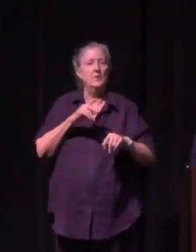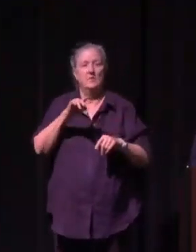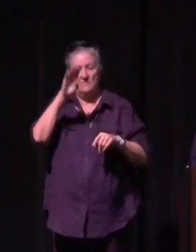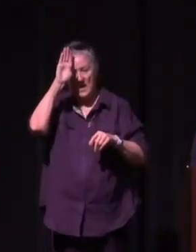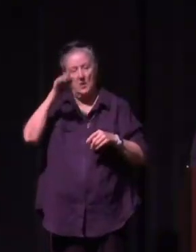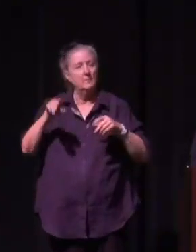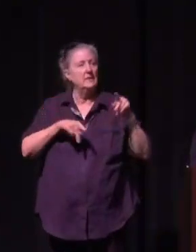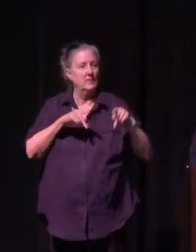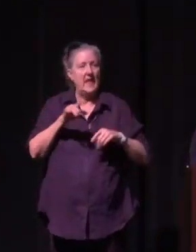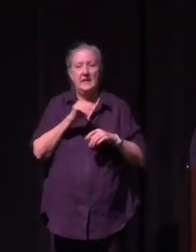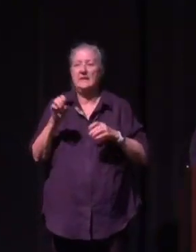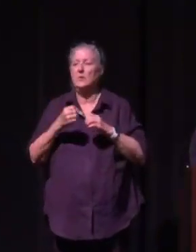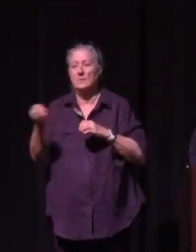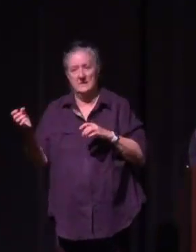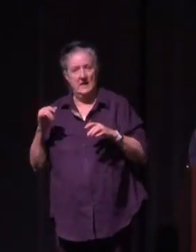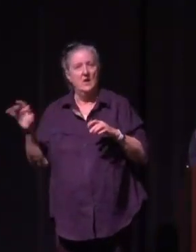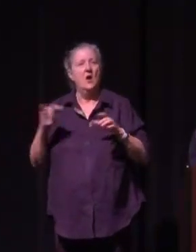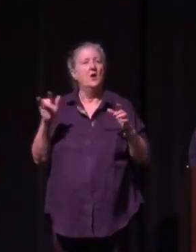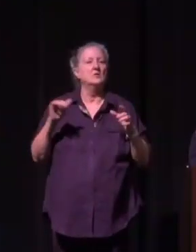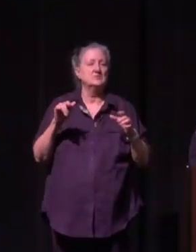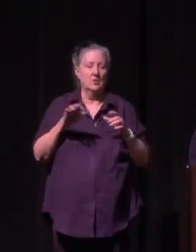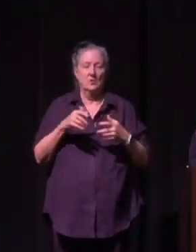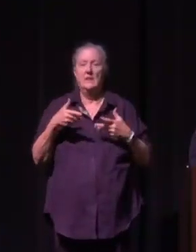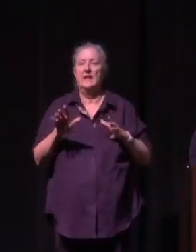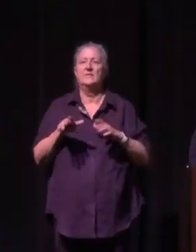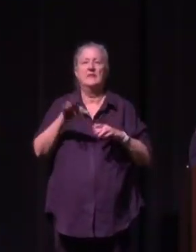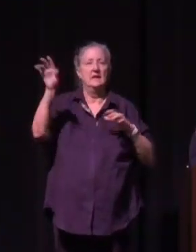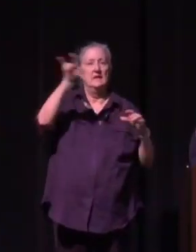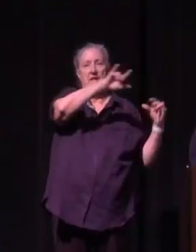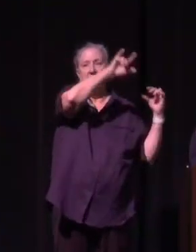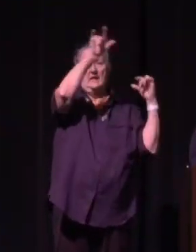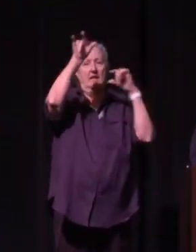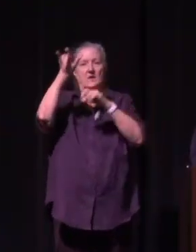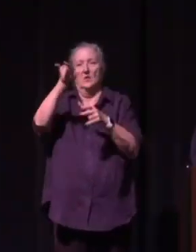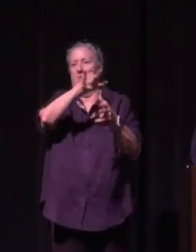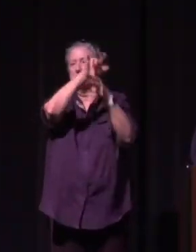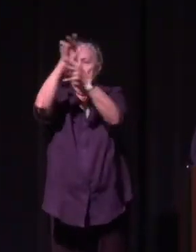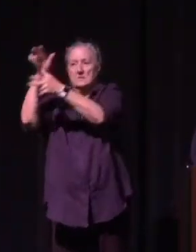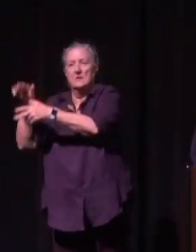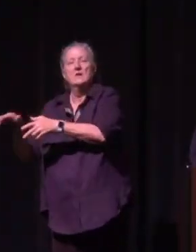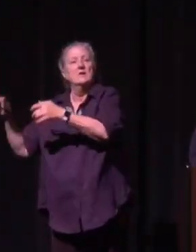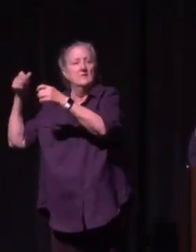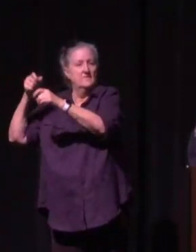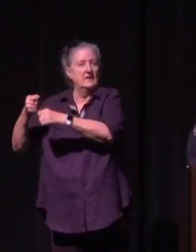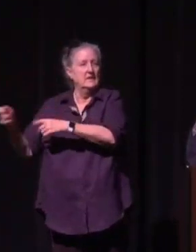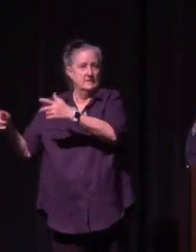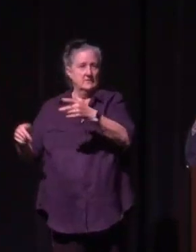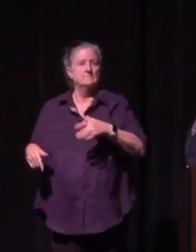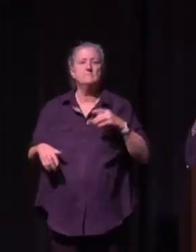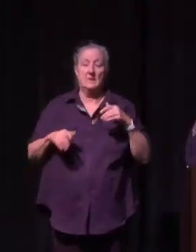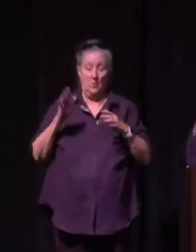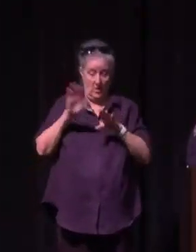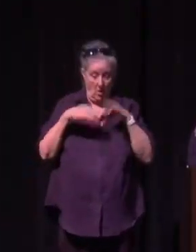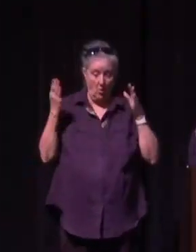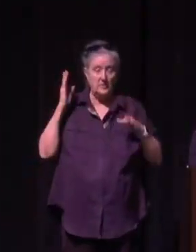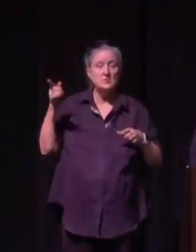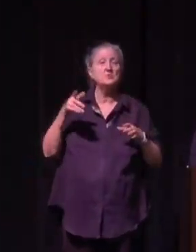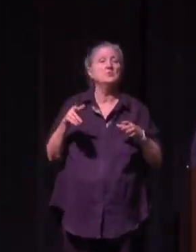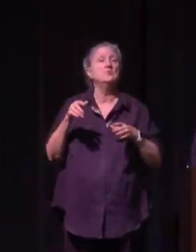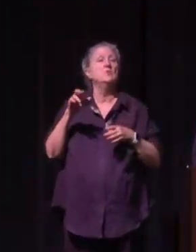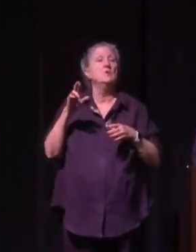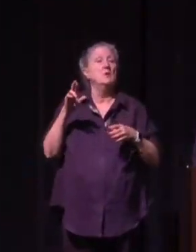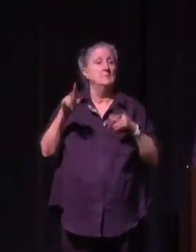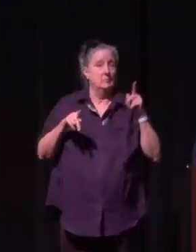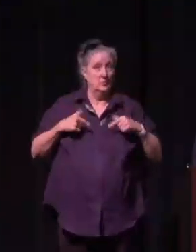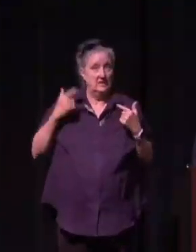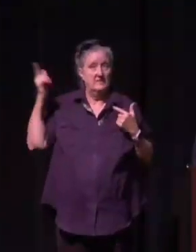and equipment, and also for their air operations fighting this fire. It will be open to